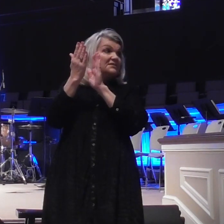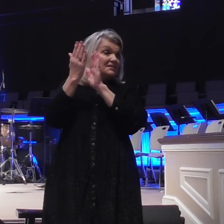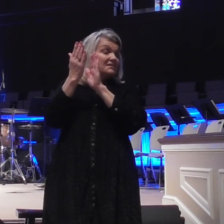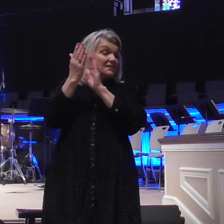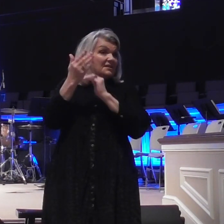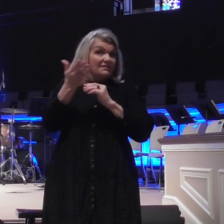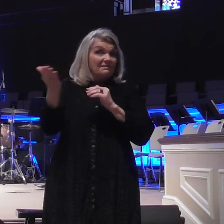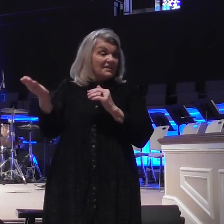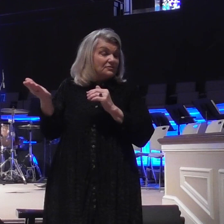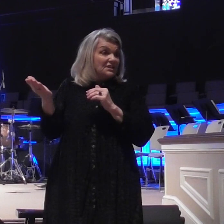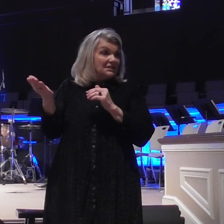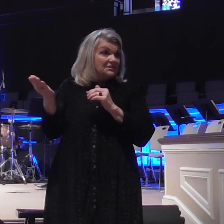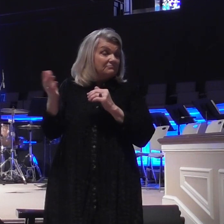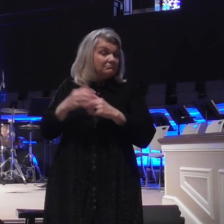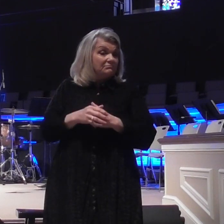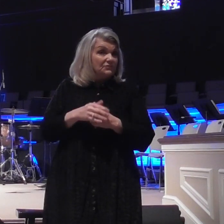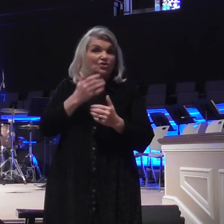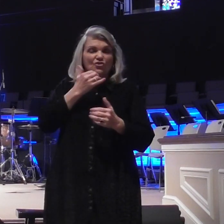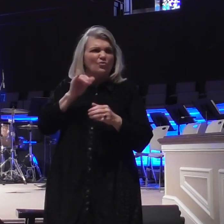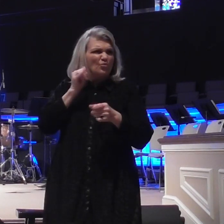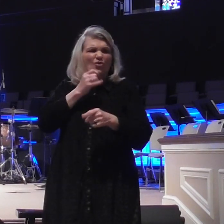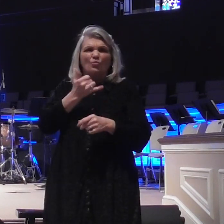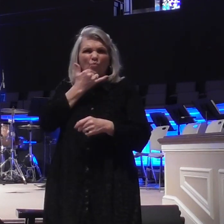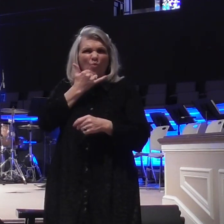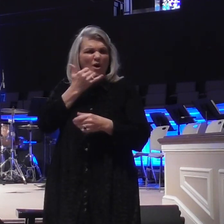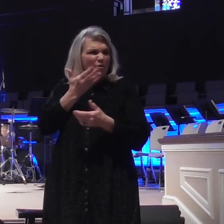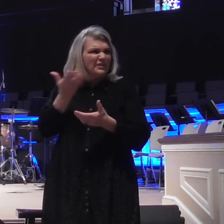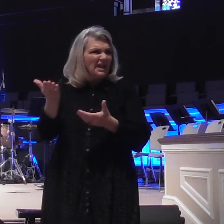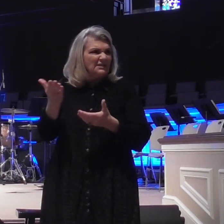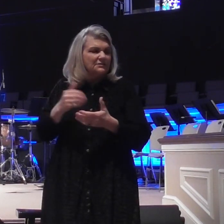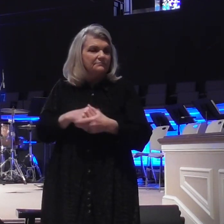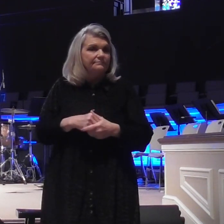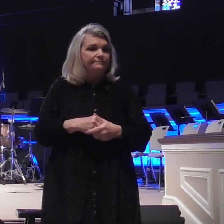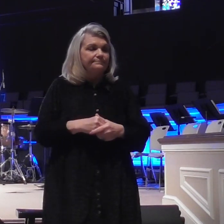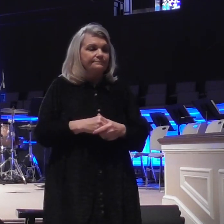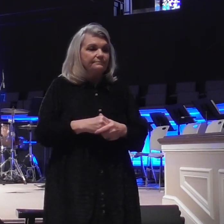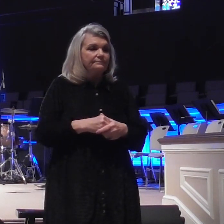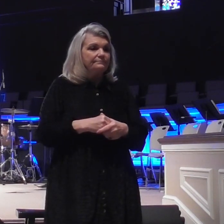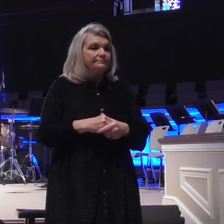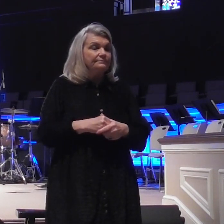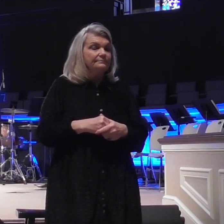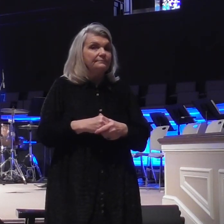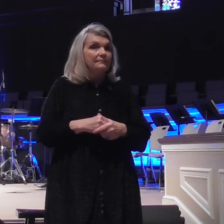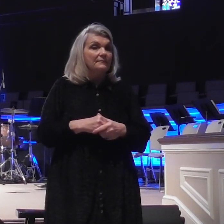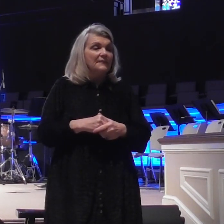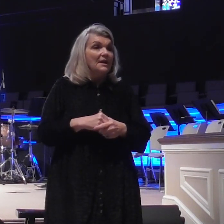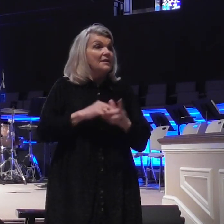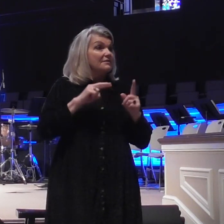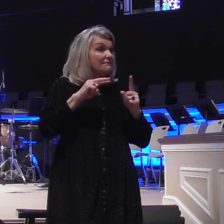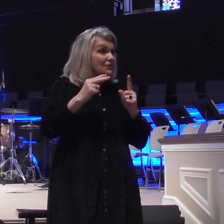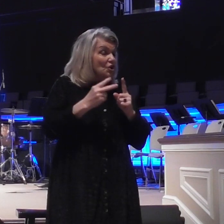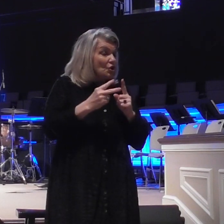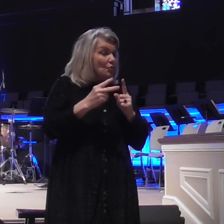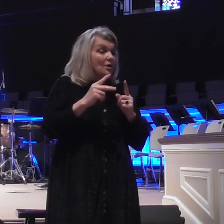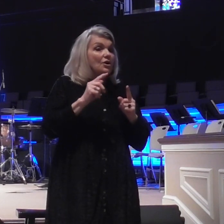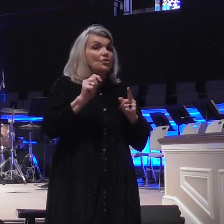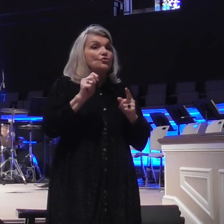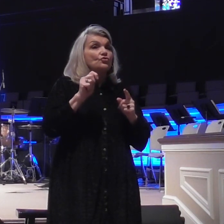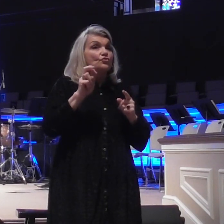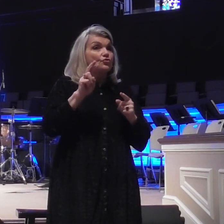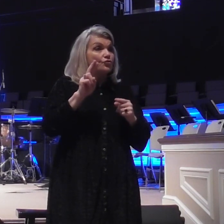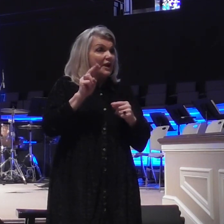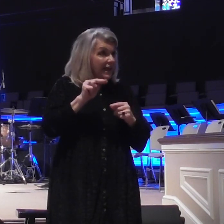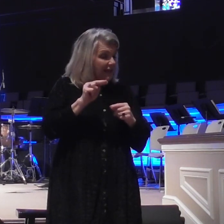you go, is to start to begin to prepare to have a conversation that launches from this point. That view, the view of transgenderism, the view